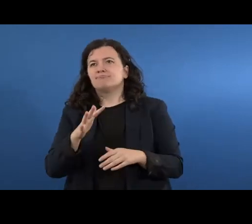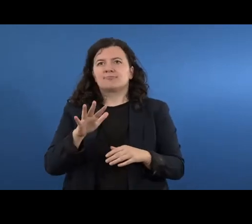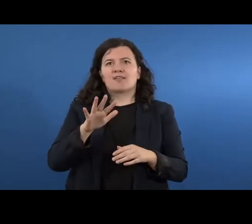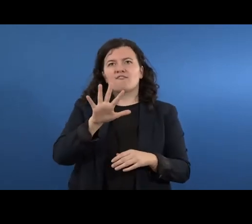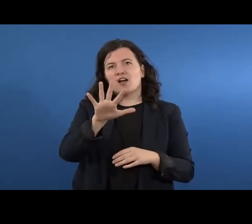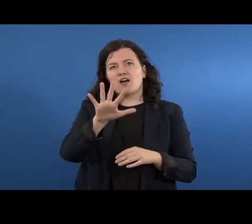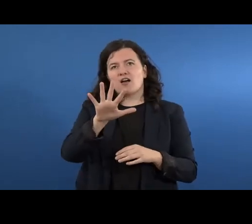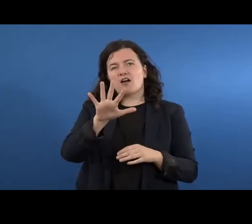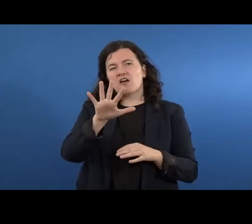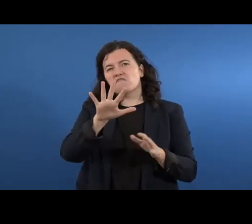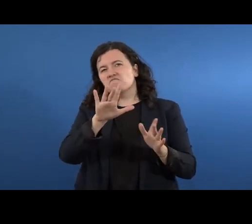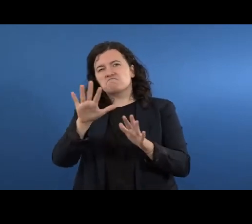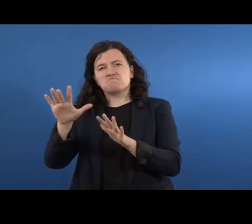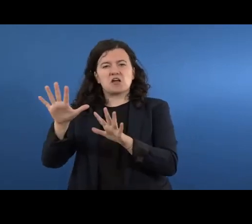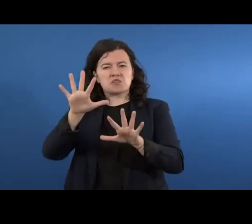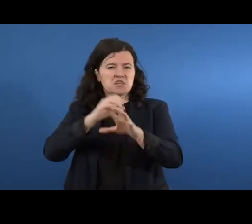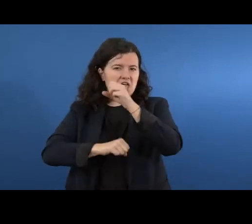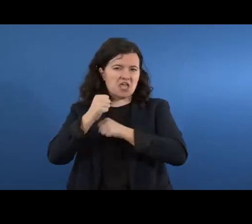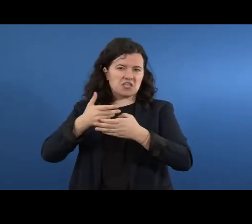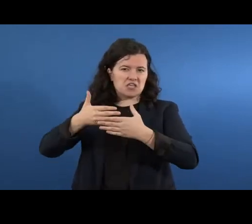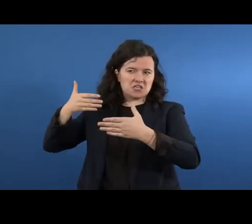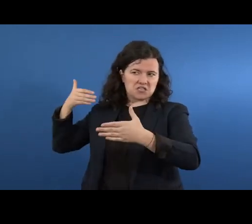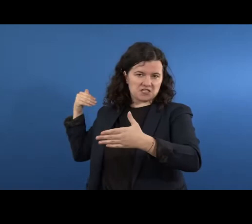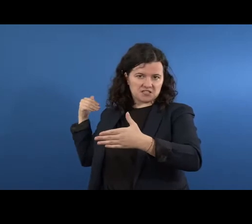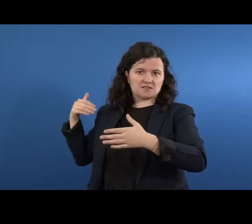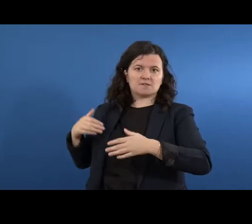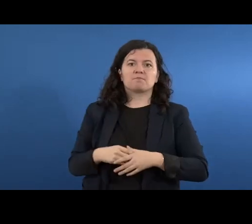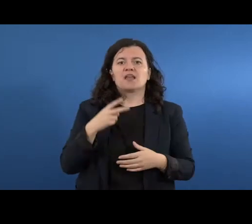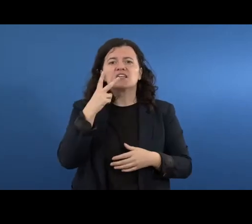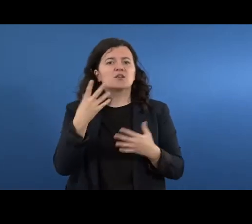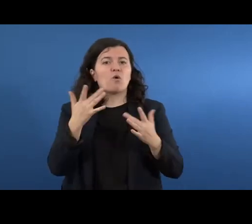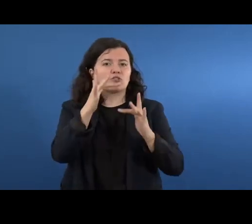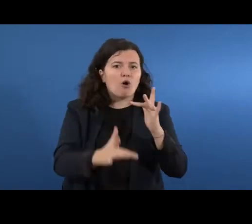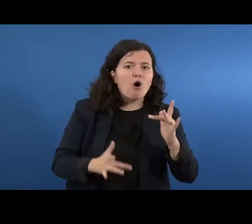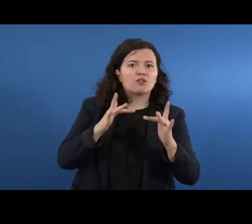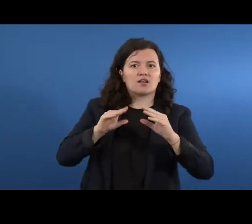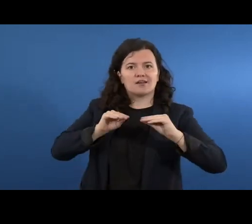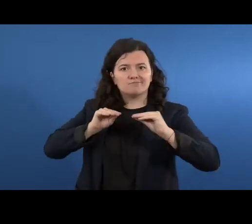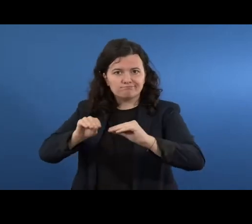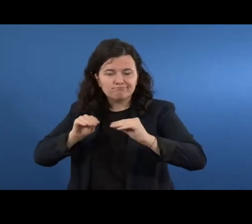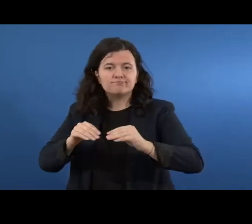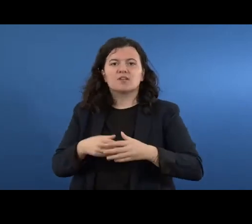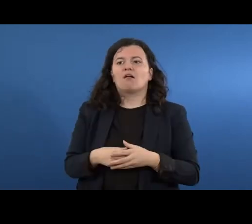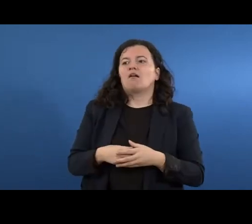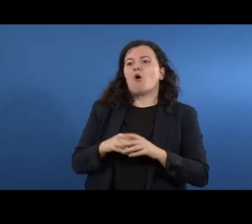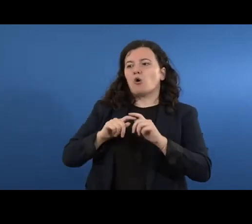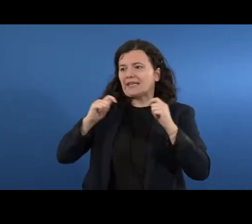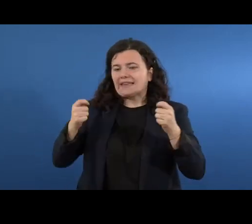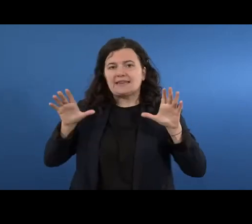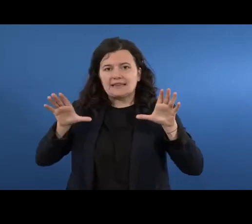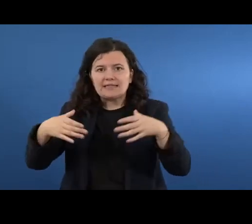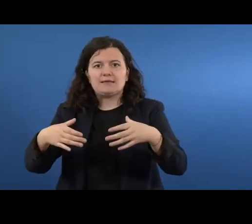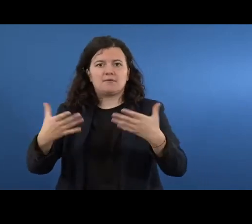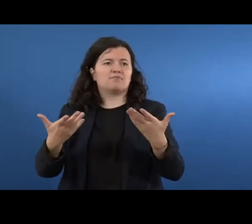5 to 10 years, digital workplace, coaches or teams that are in charge of providing tools